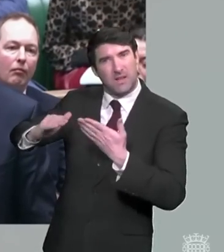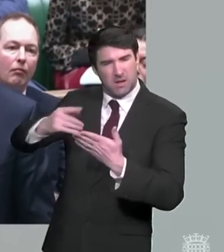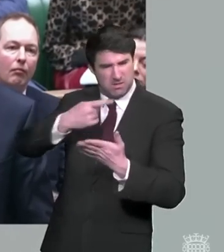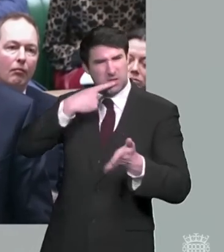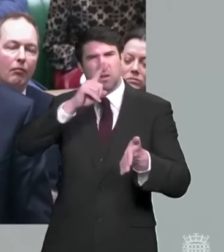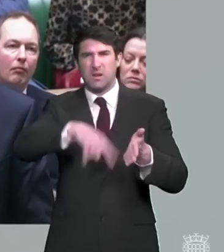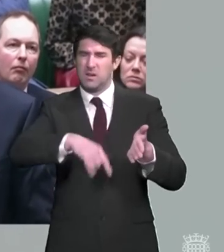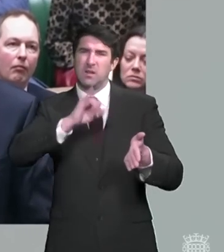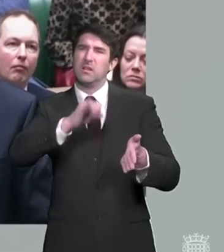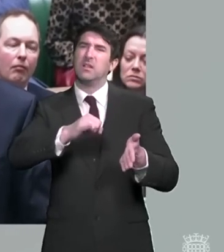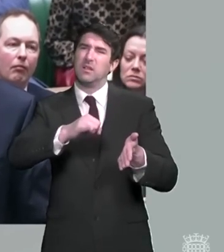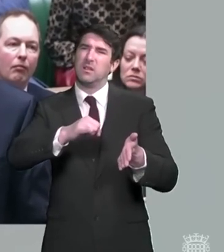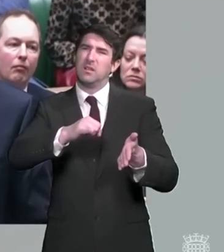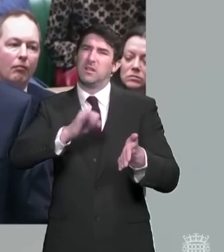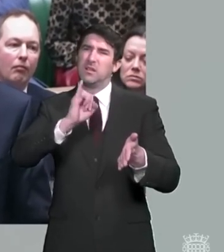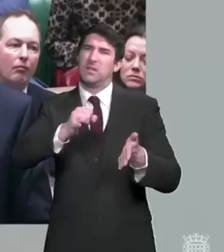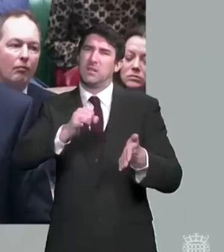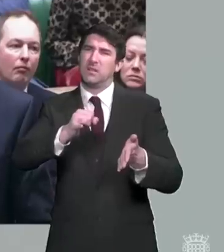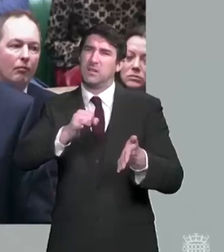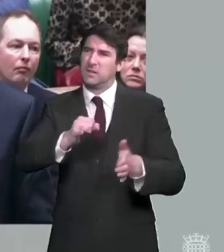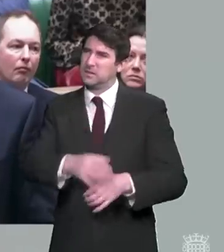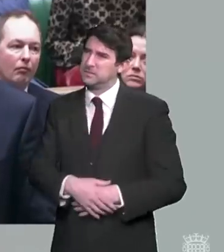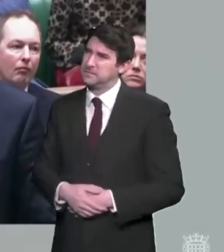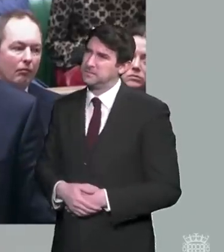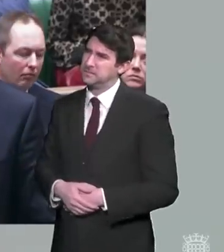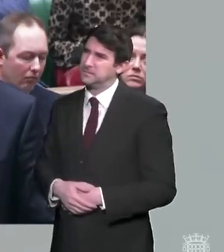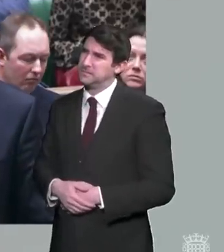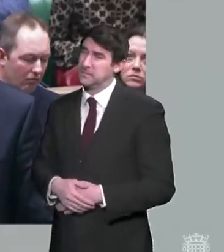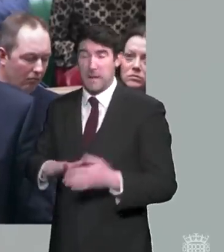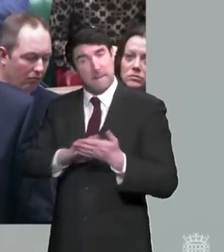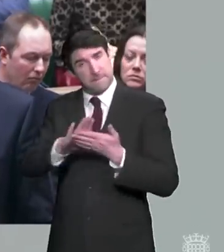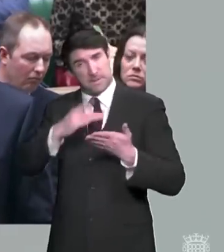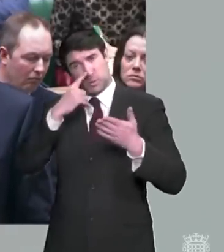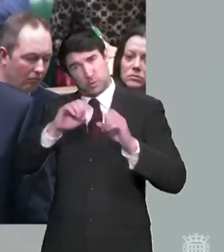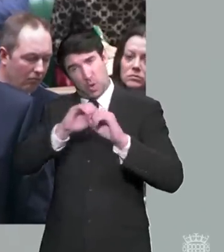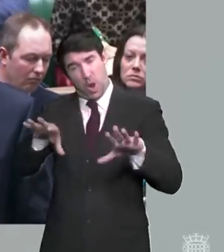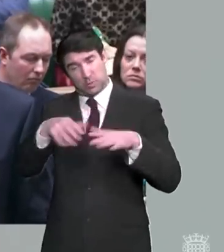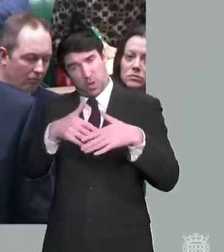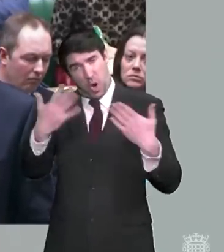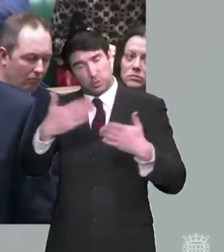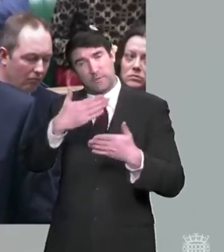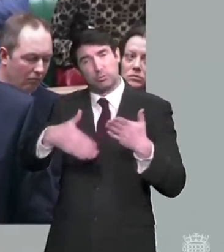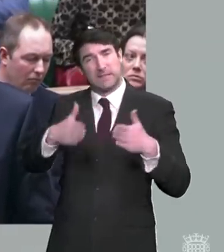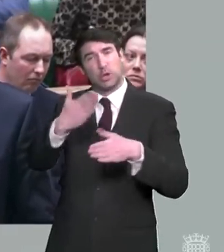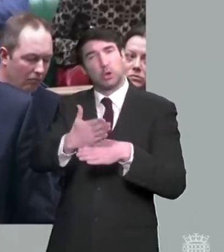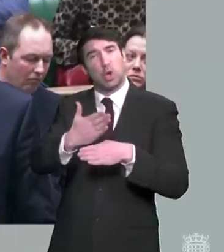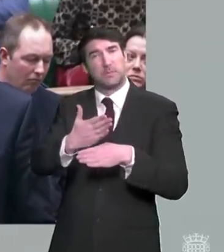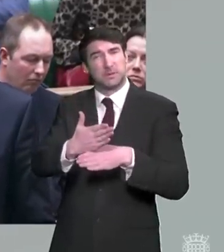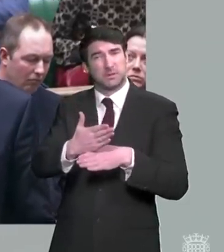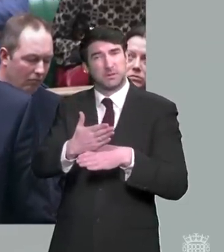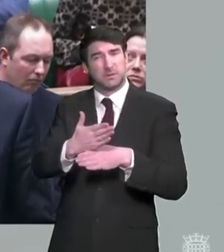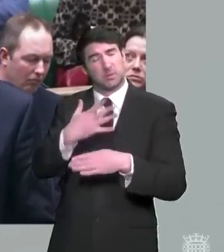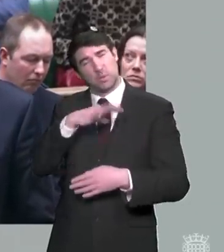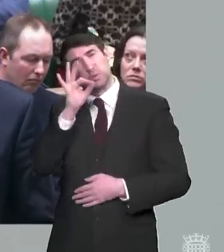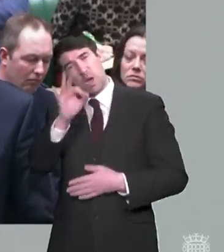will find its way to more favourable jurisdictions, putting thousands of green jobs in Scotland and our energy transition at risk. So